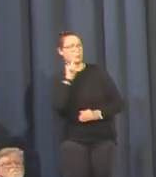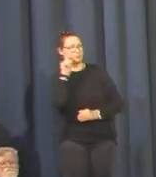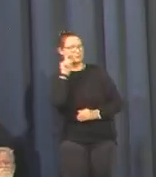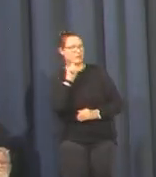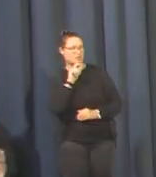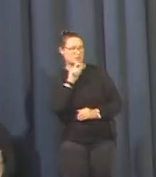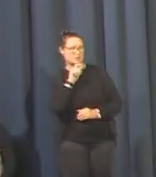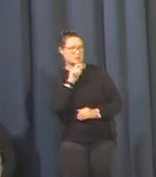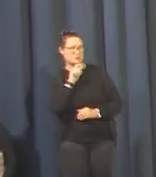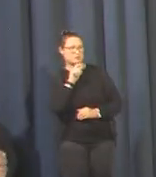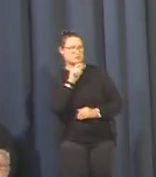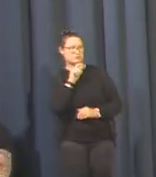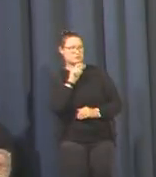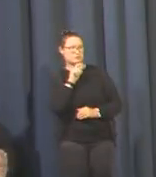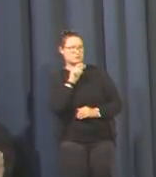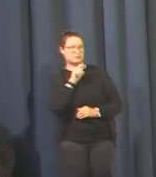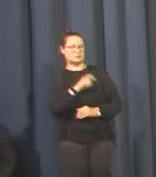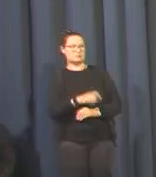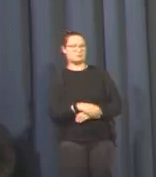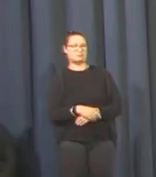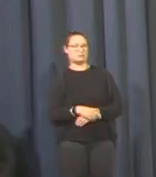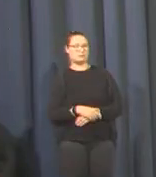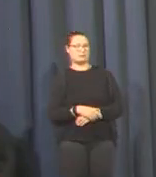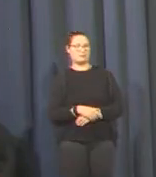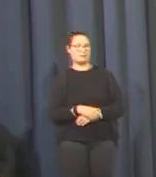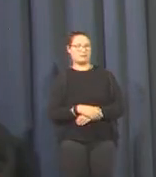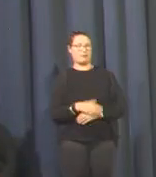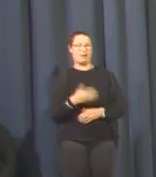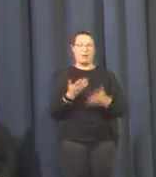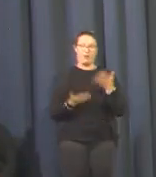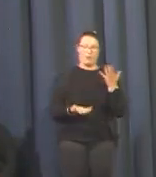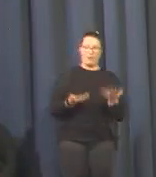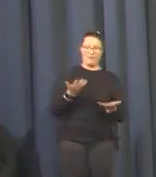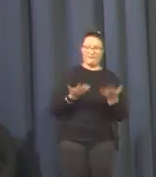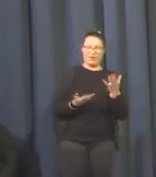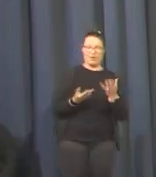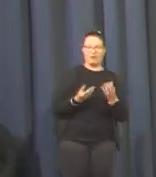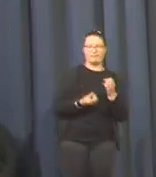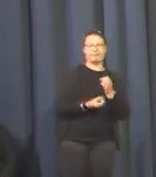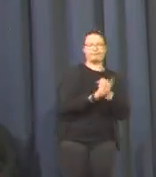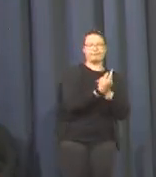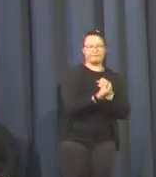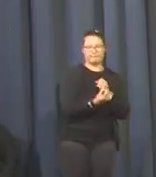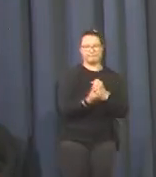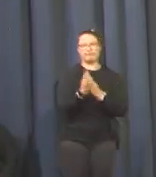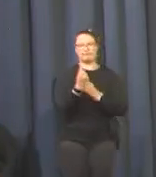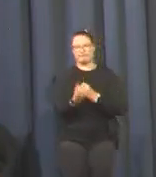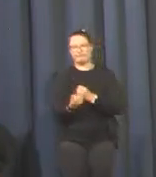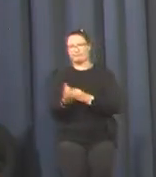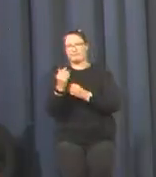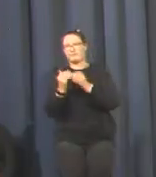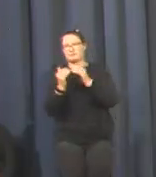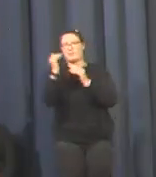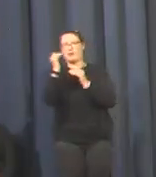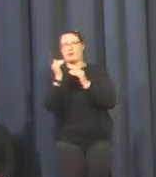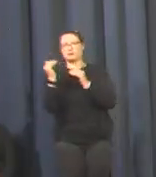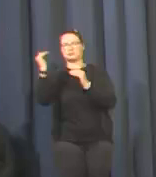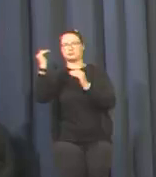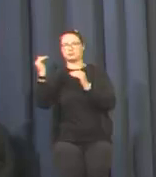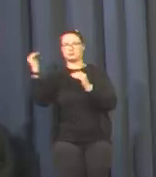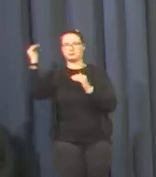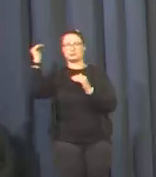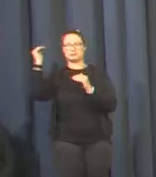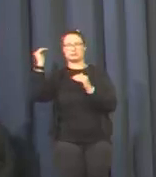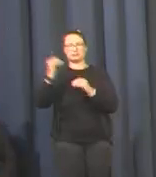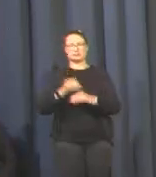levels from the water. However, they were intermittent spikes, and even with the higher spike,